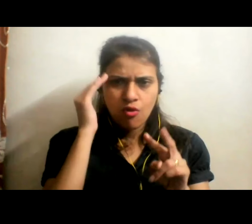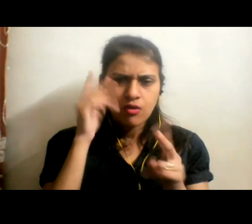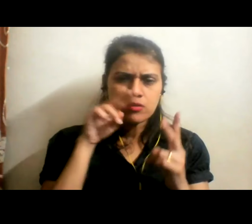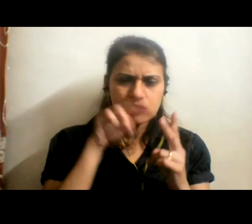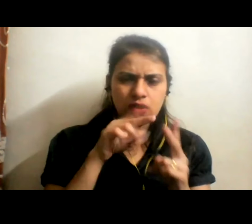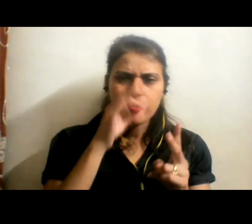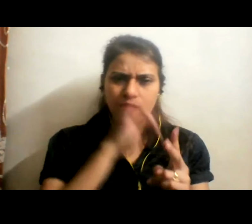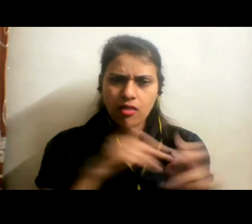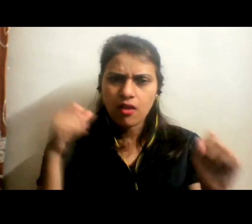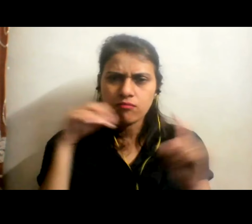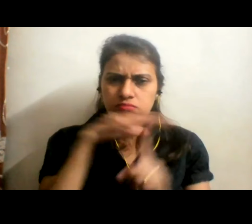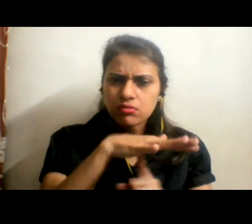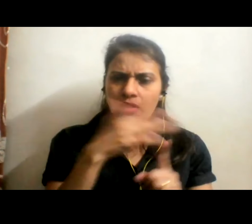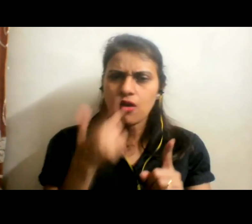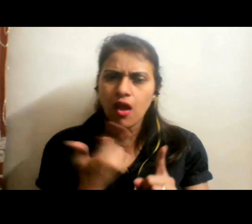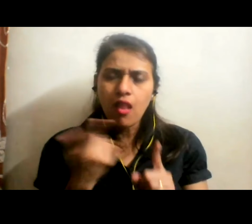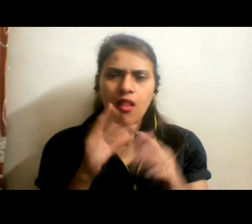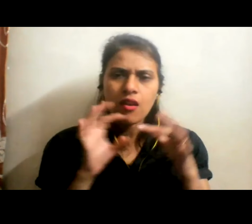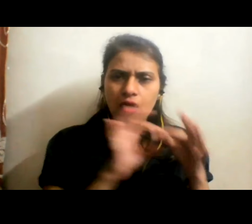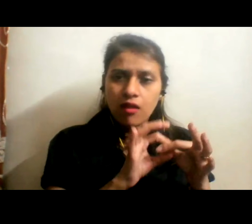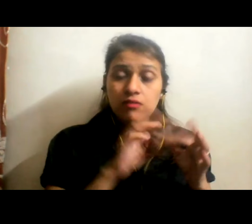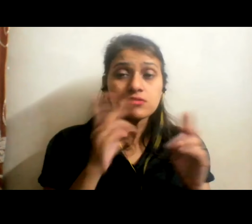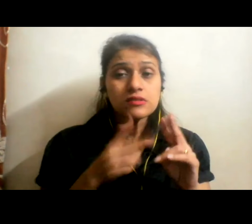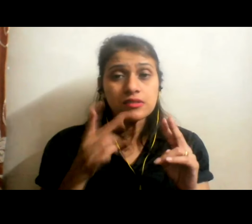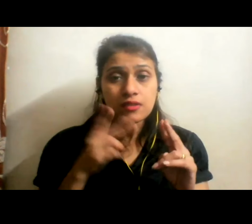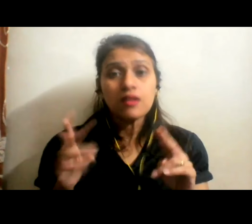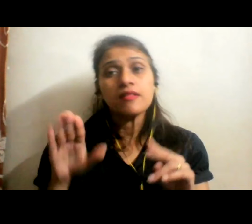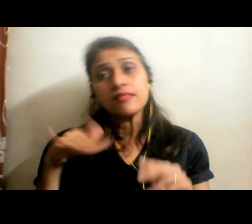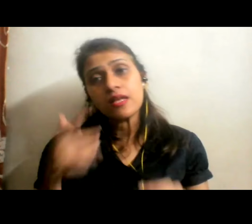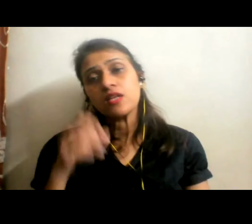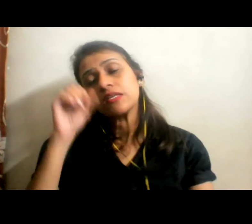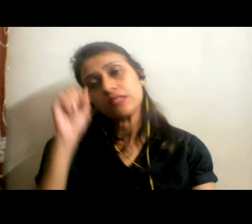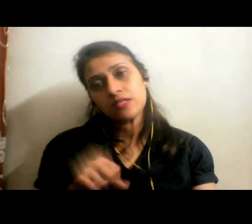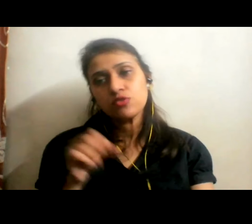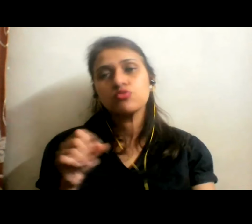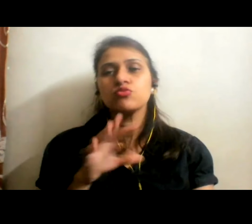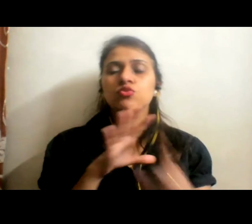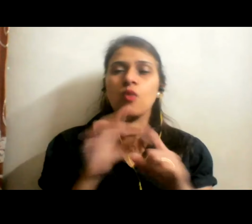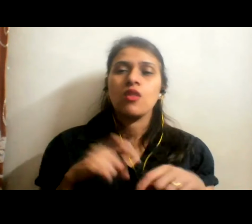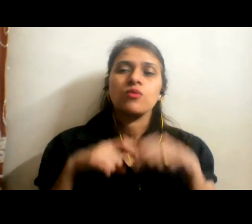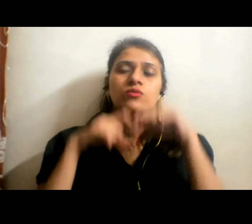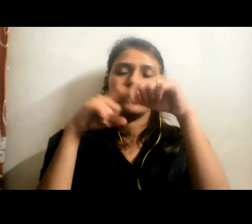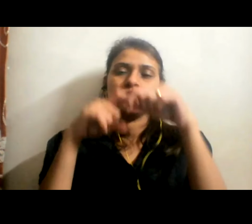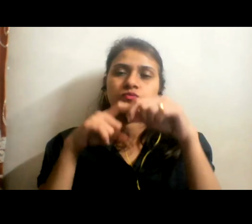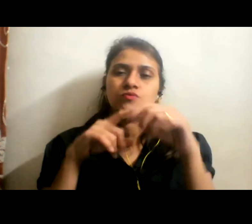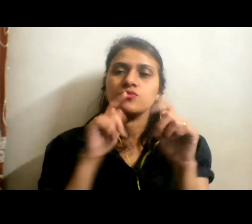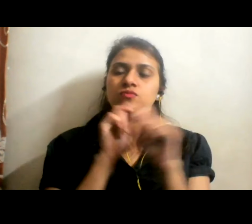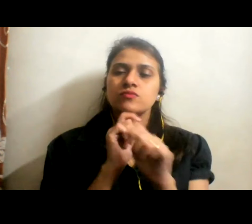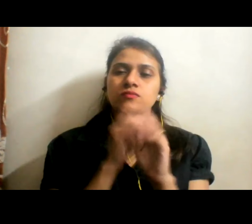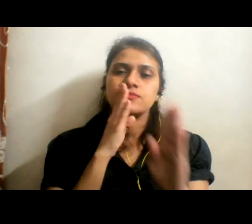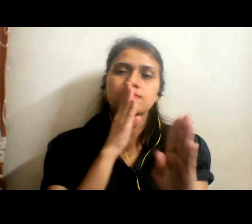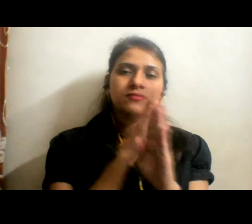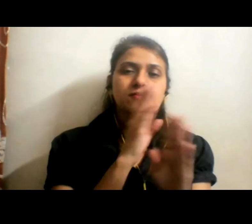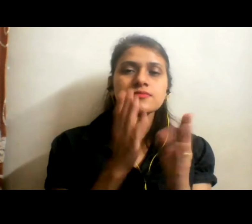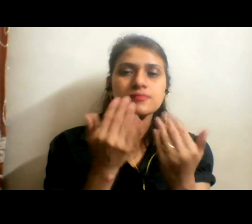just doing experience of marginality, then maybe you take on a qualitative approach where you also